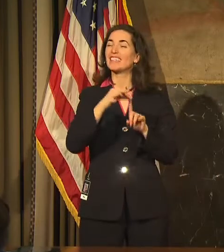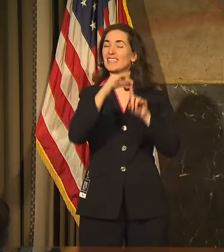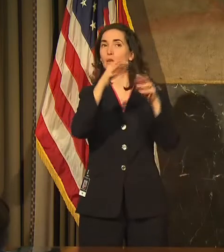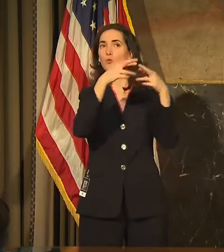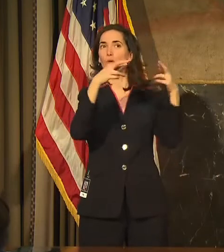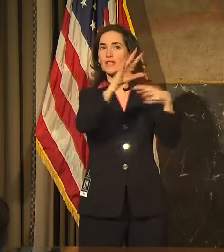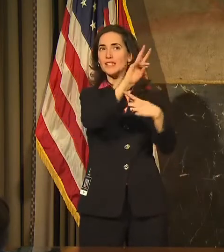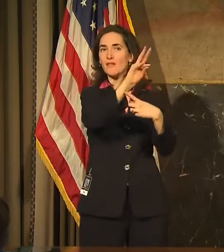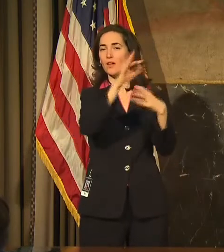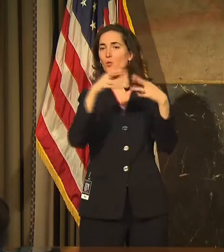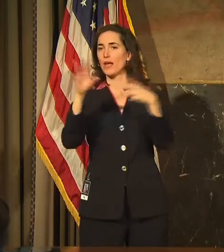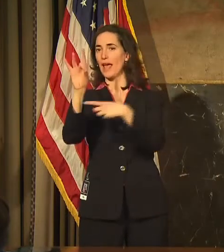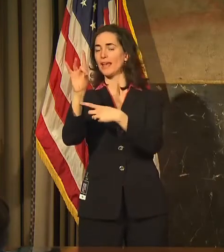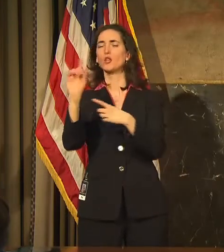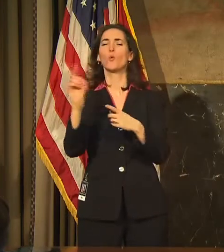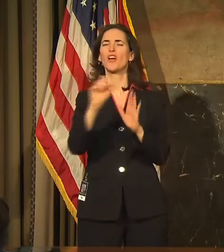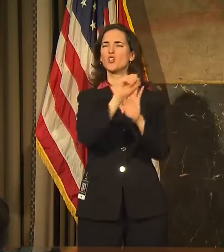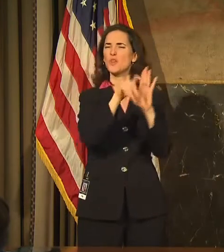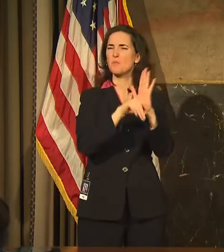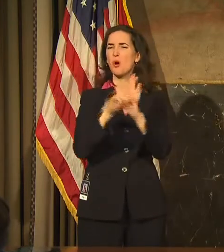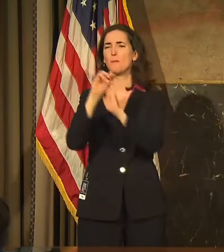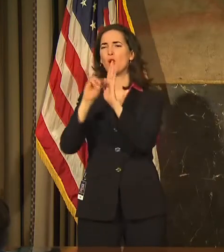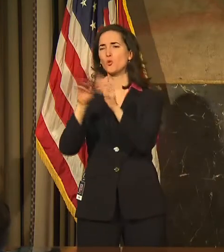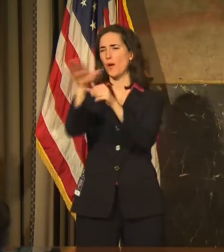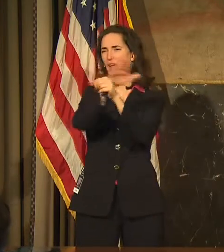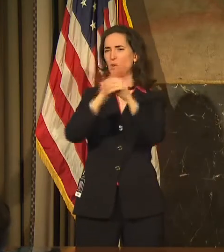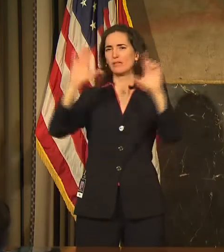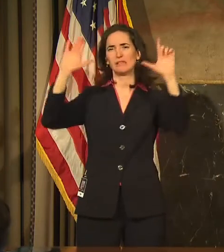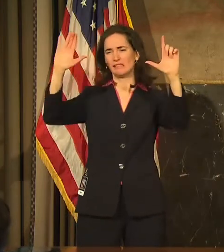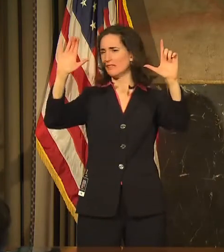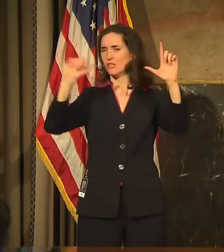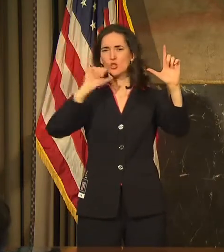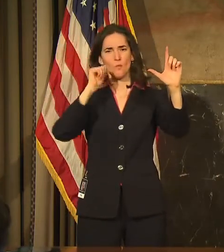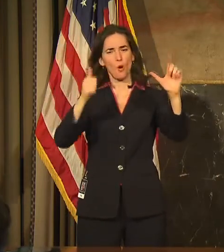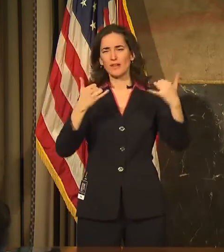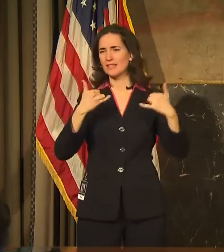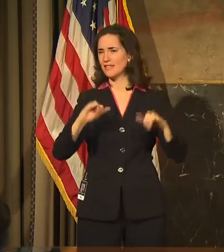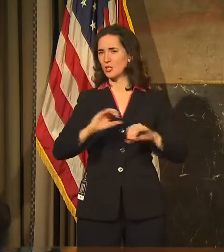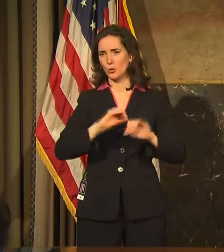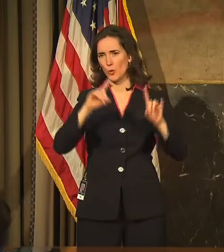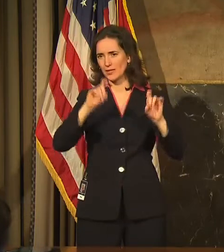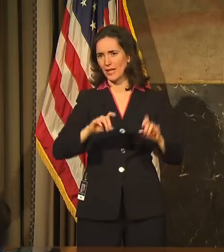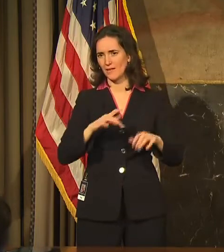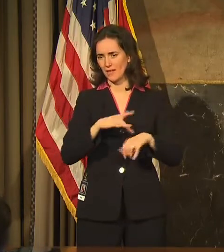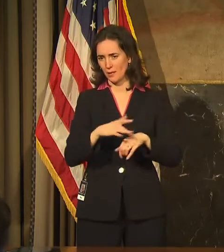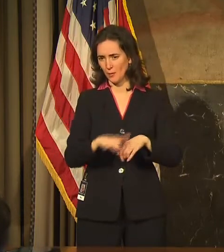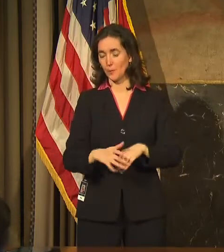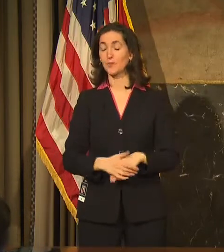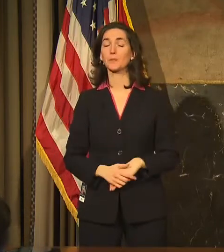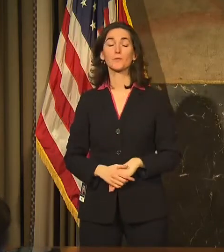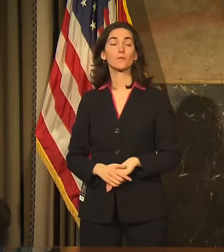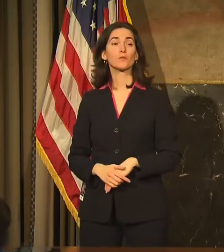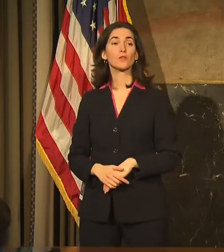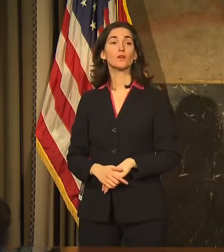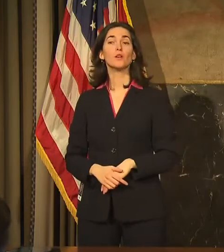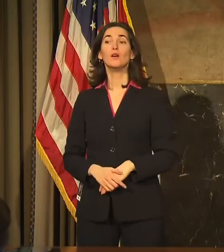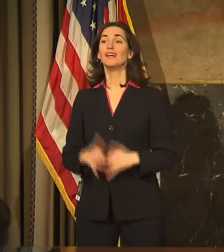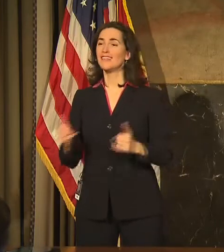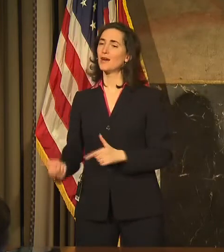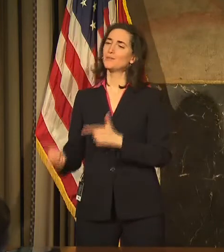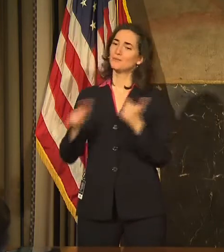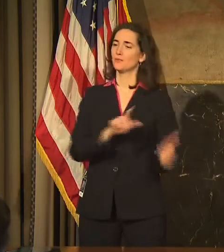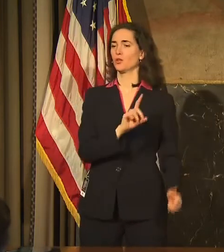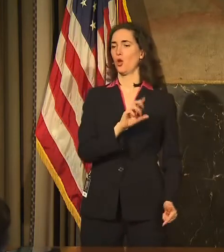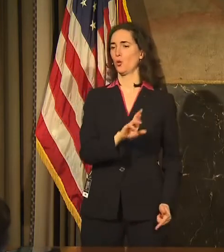corridor. So at this time, I'm going to ask Dr. Cantor to come up. He will make some remarks. As you always